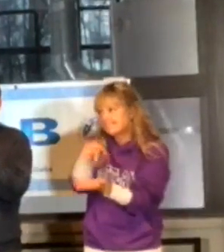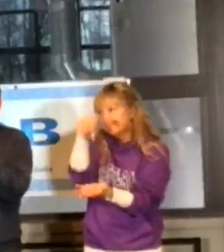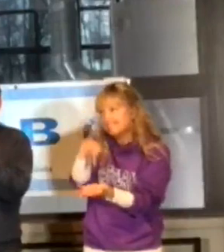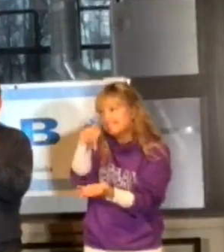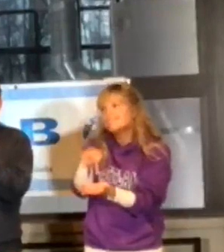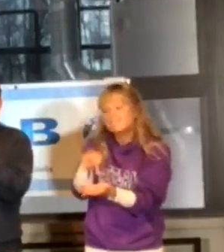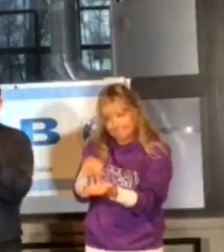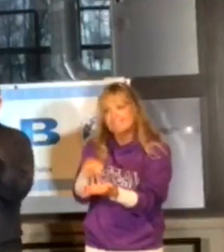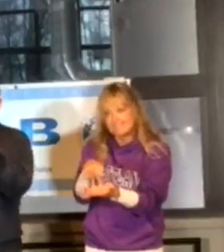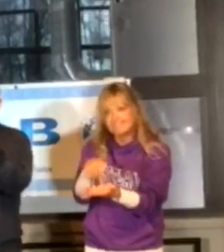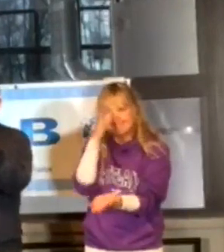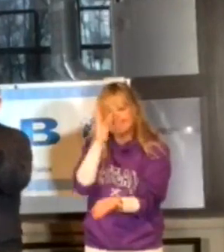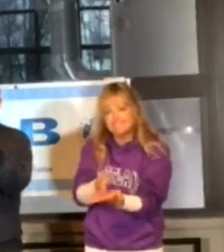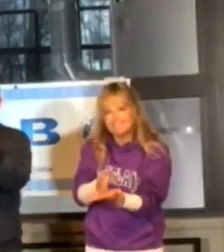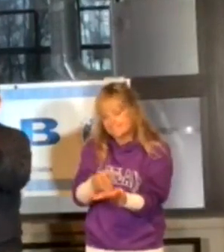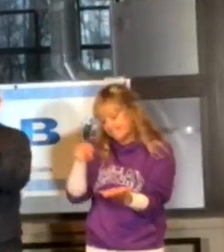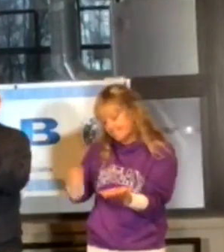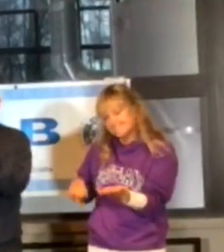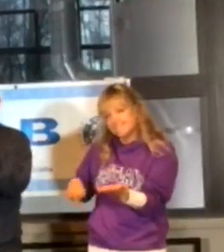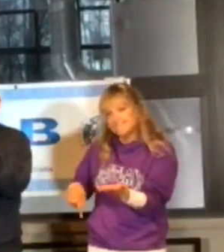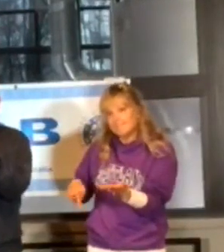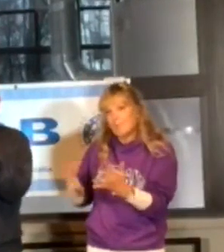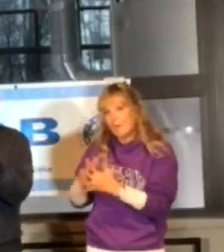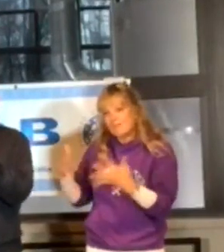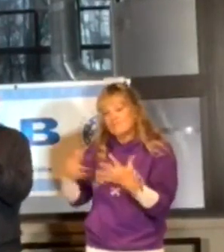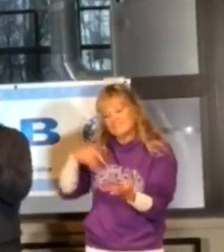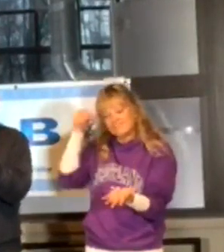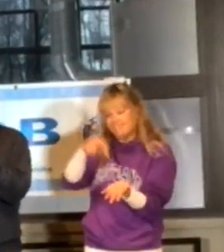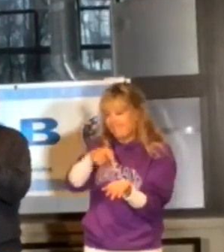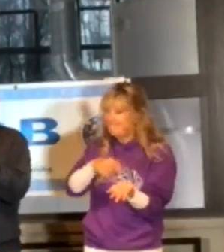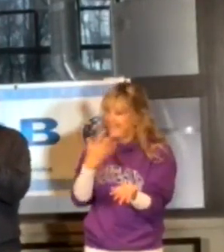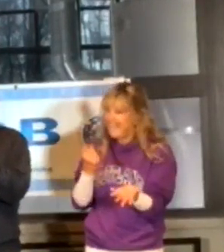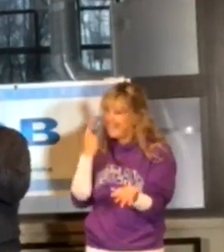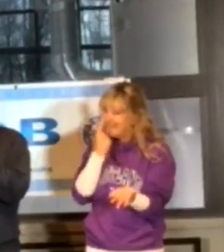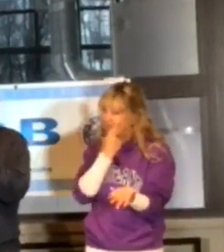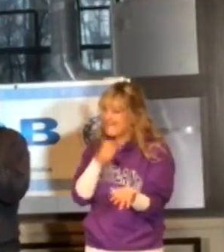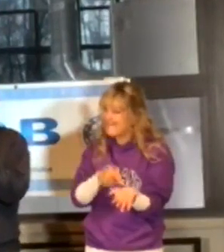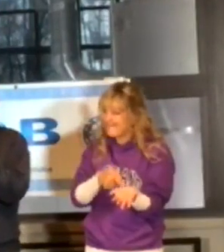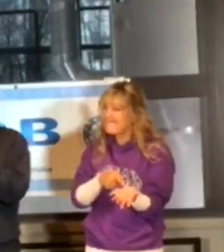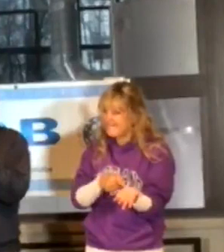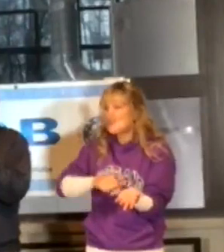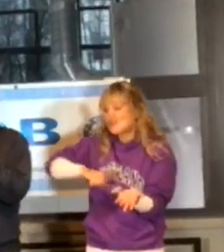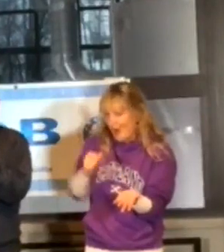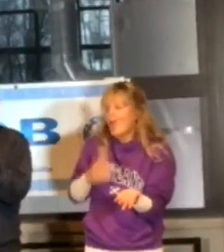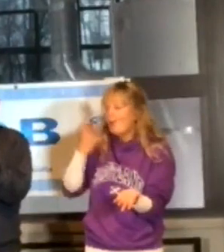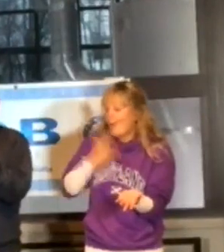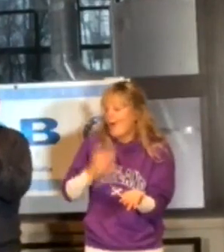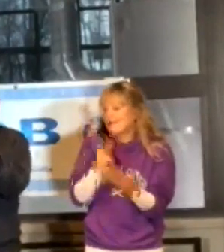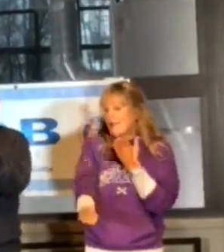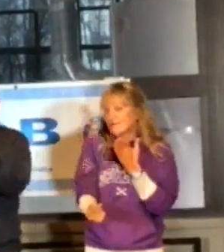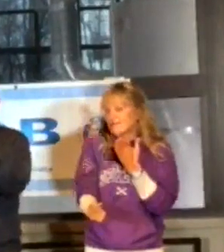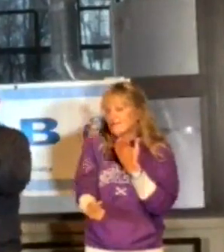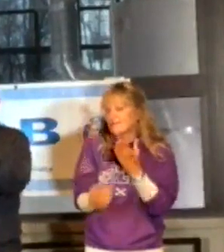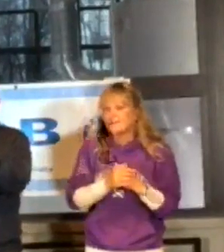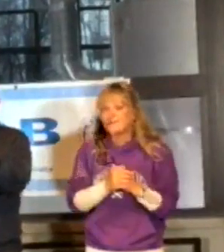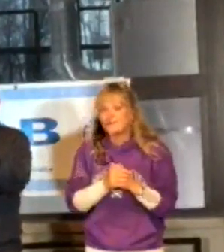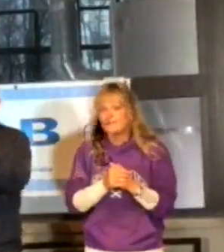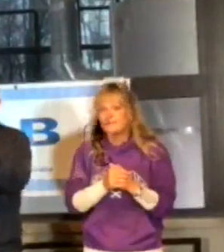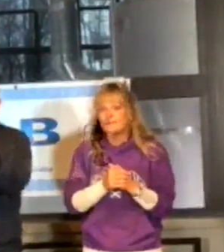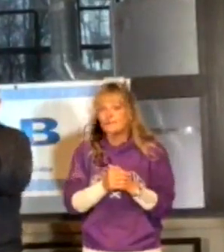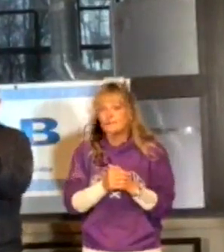to the central government of Westminster that Scotland intends to take independence. Now,